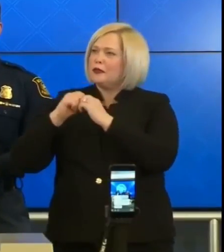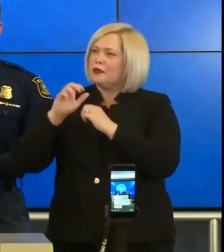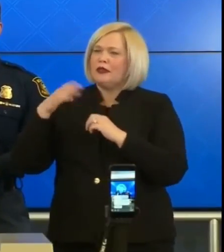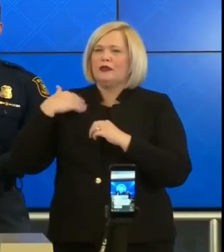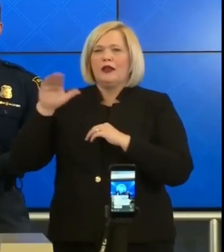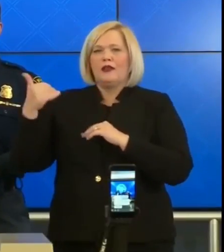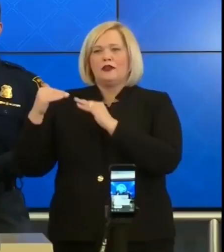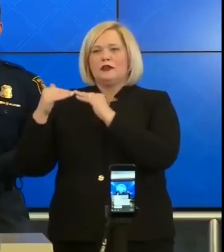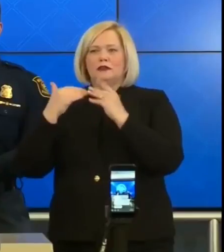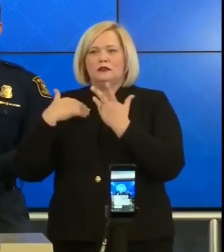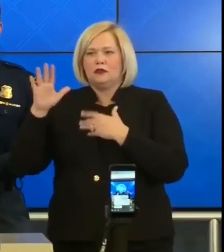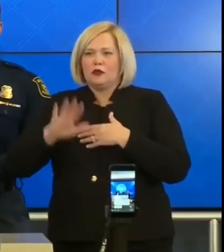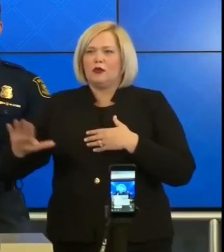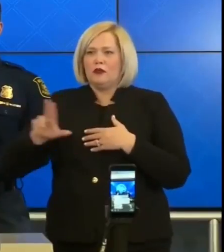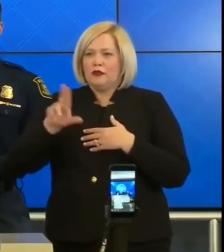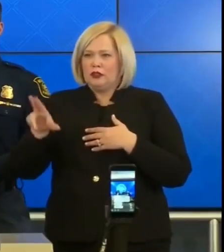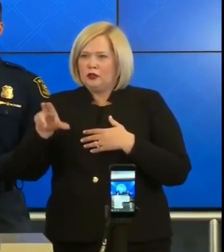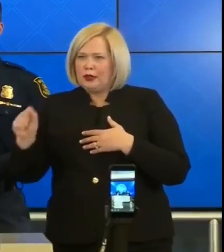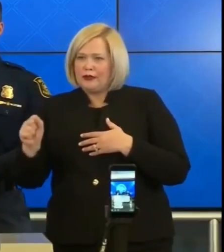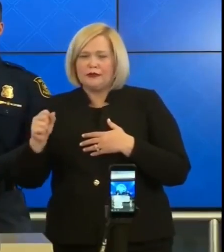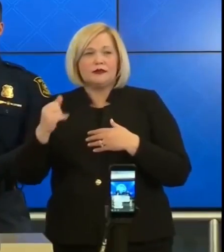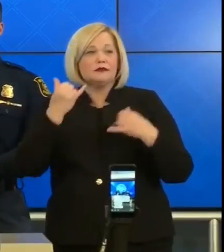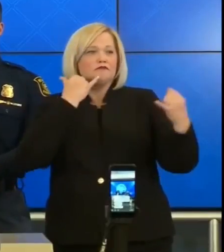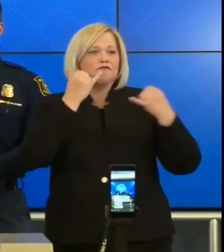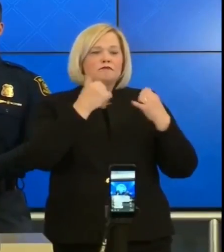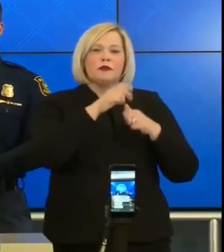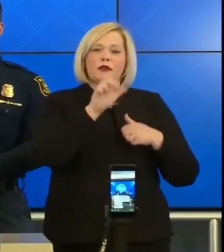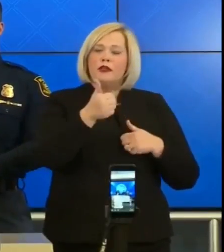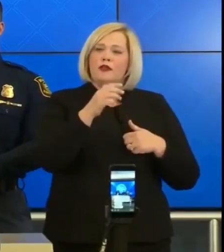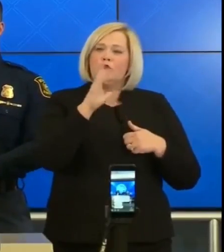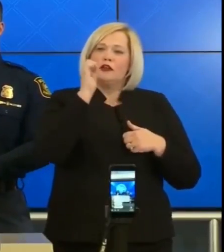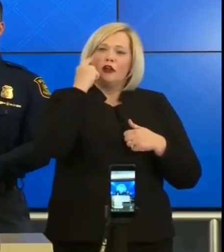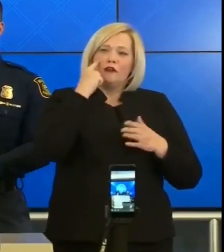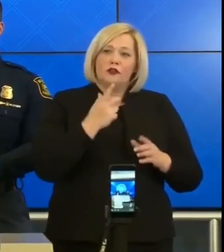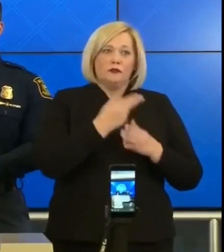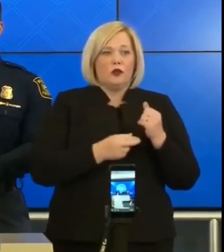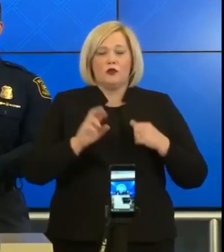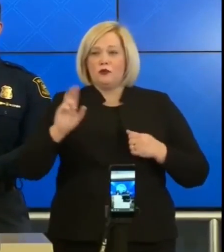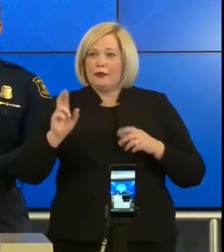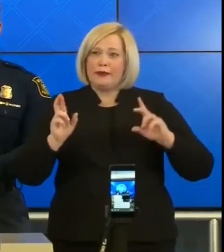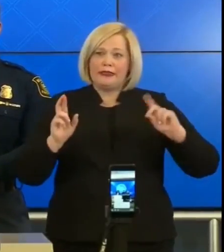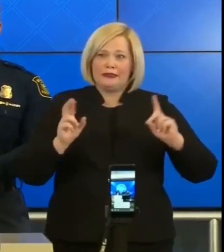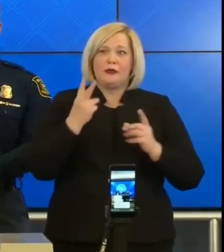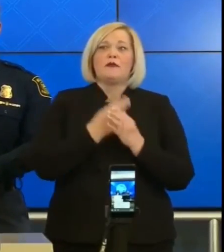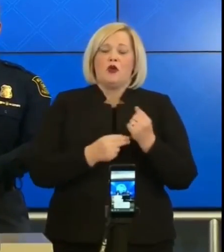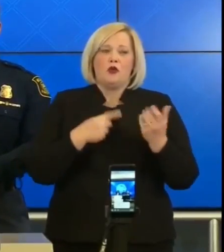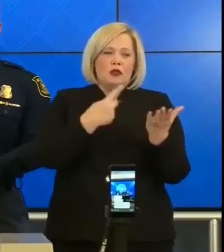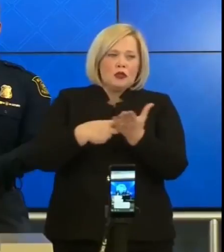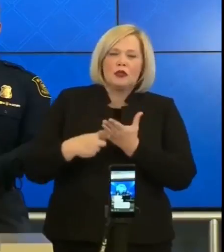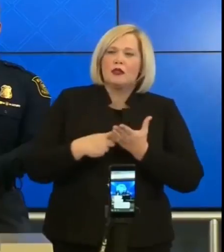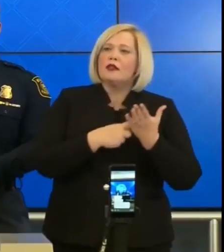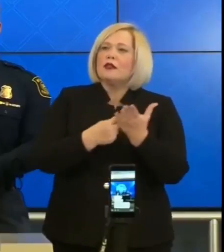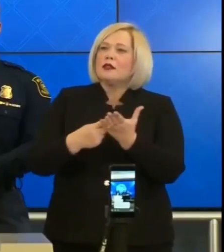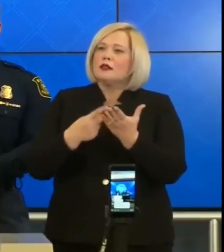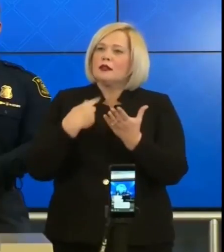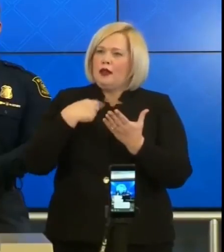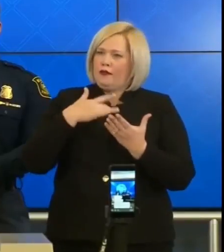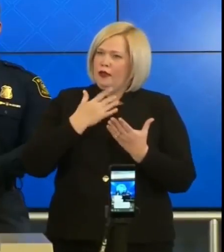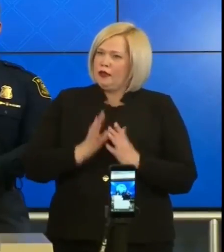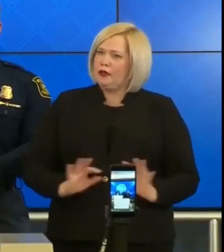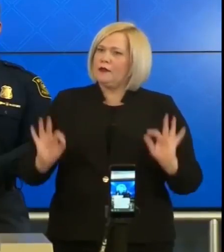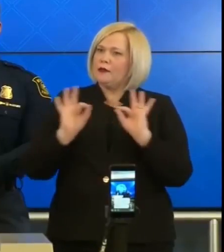the country. I've been on the phone with a number of my fellow governors from both sides of the aisle, and I think that it's really important that we